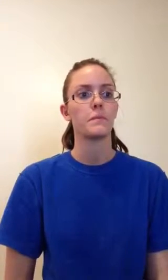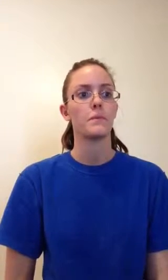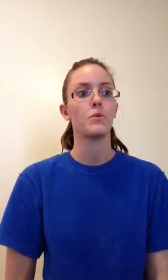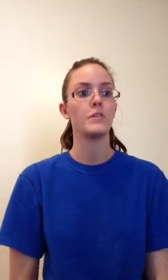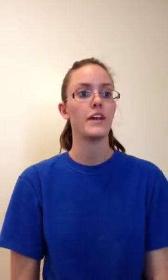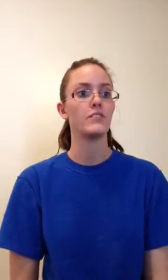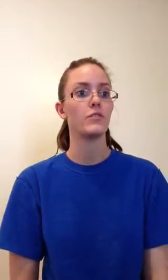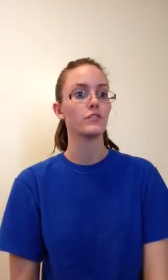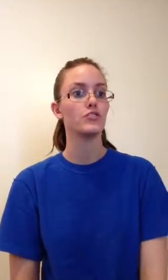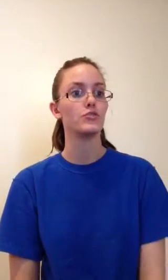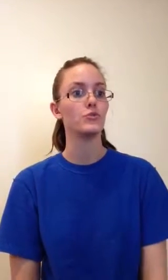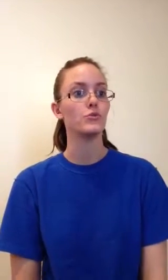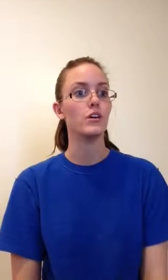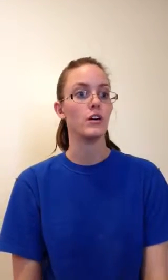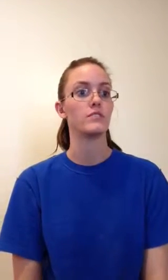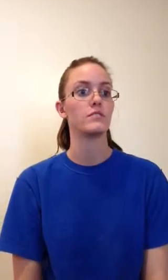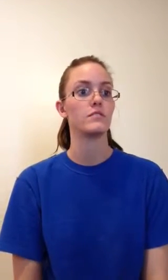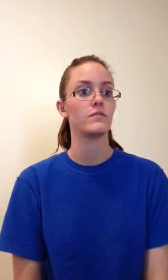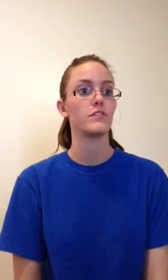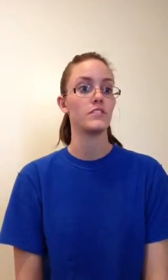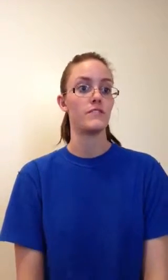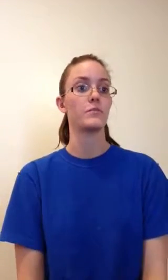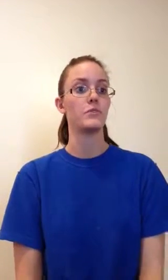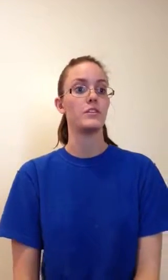will be handed over to us for the deaf community.